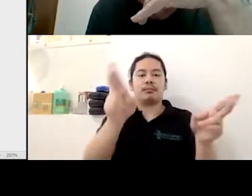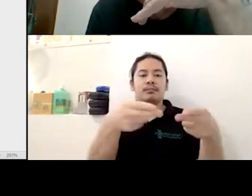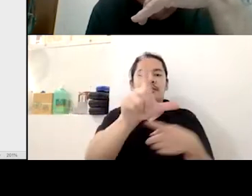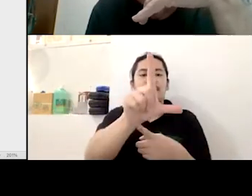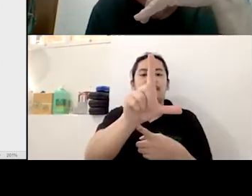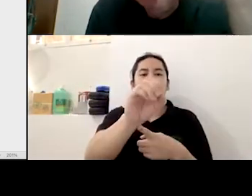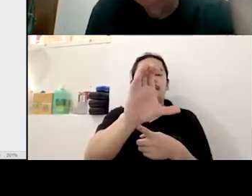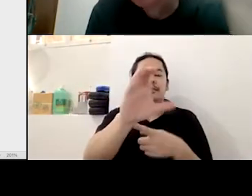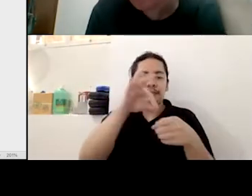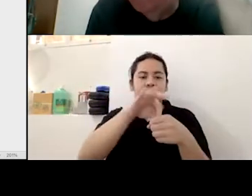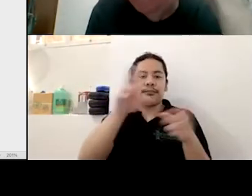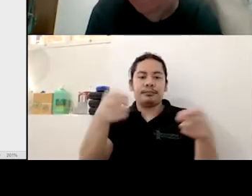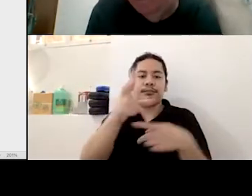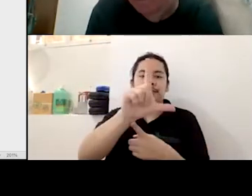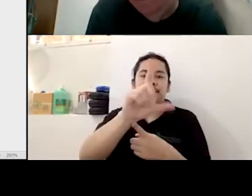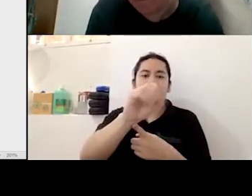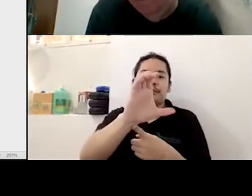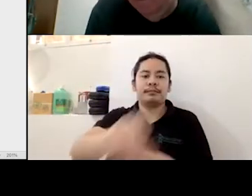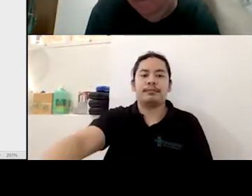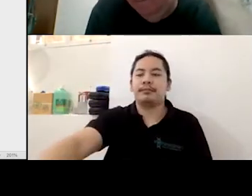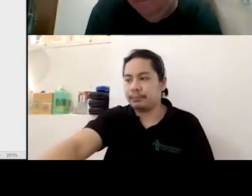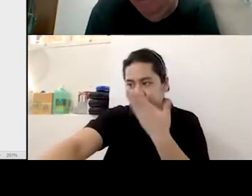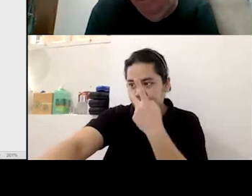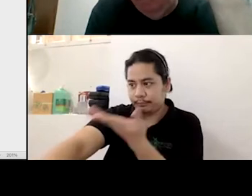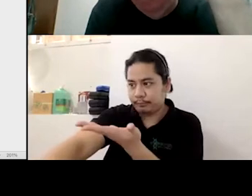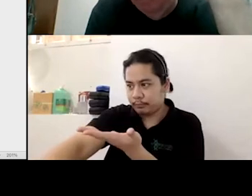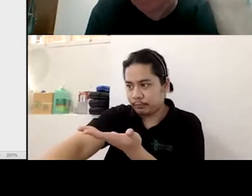Mang, did you want to add in something?